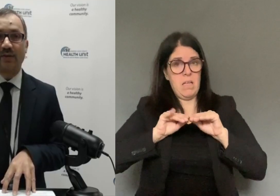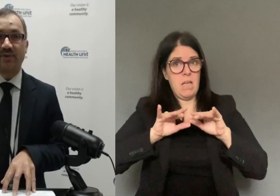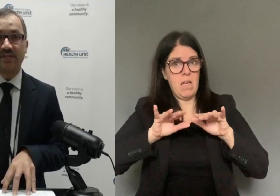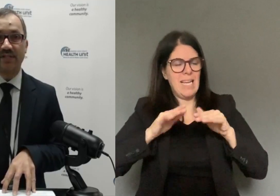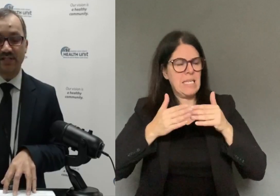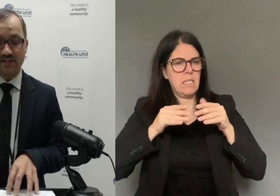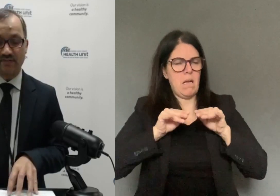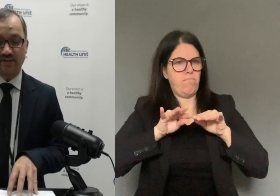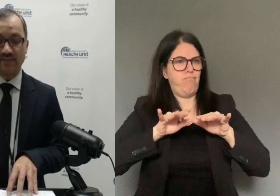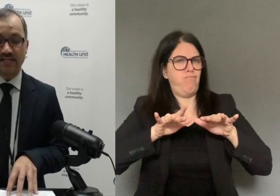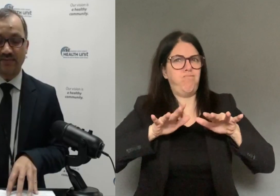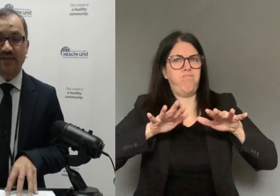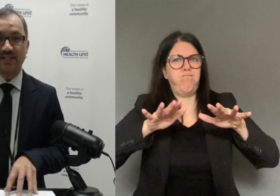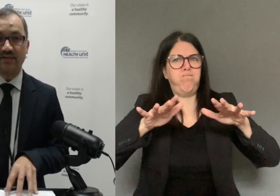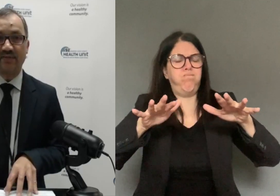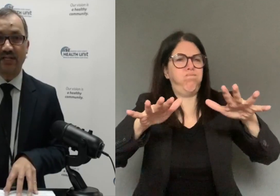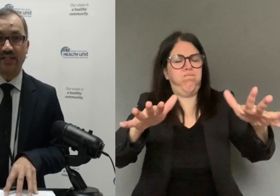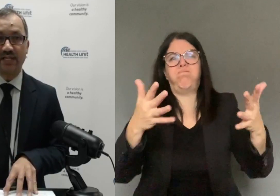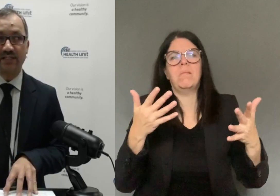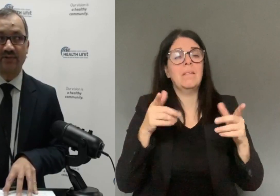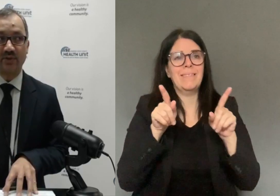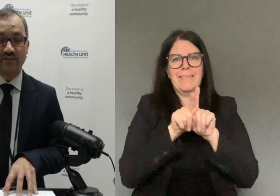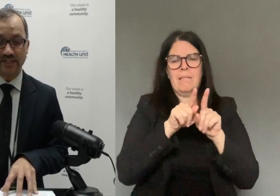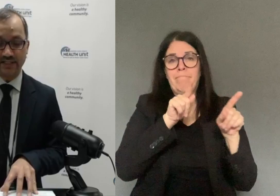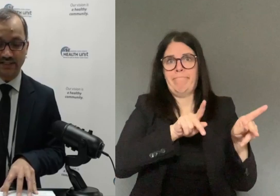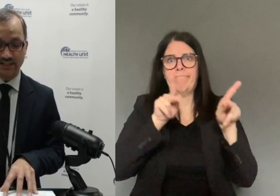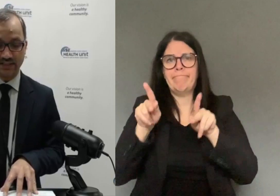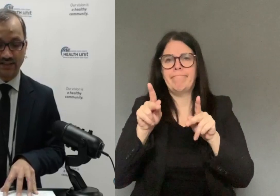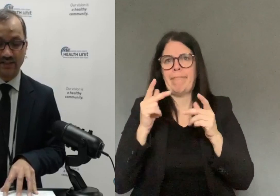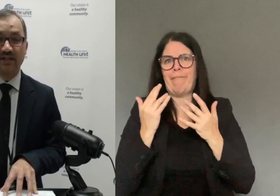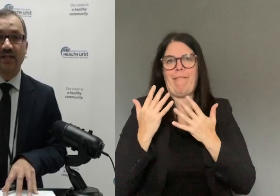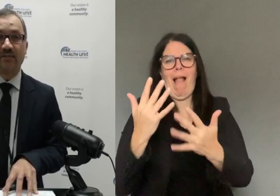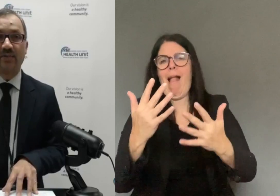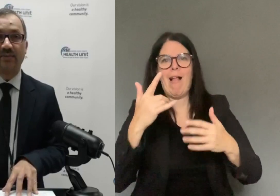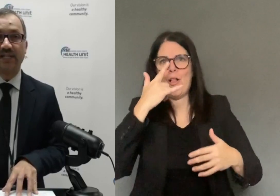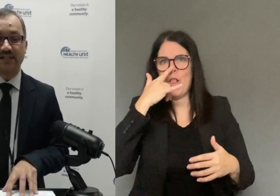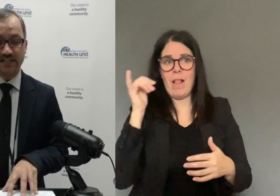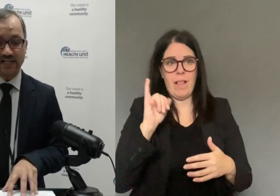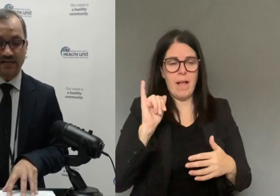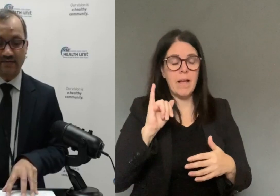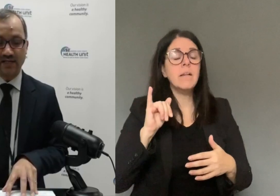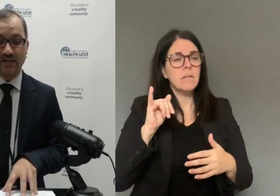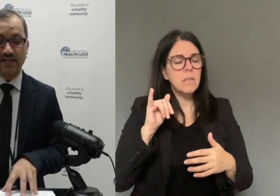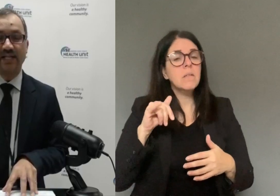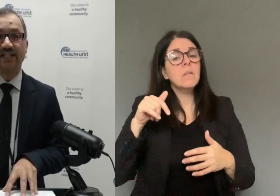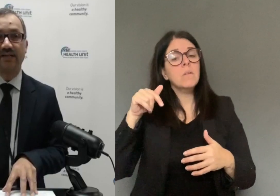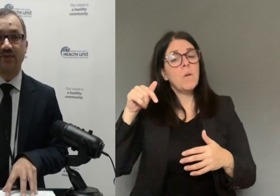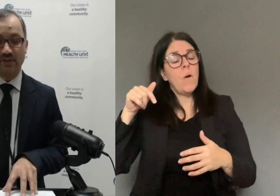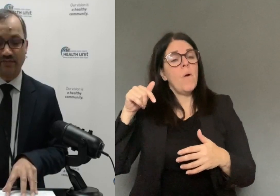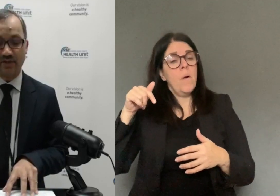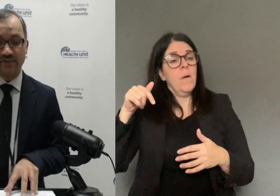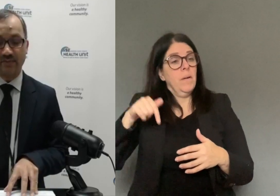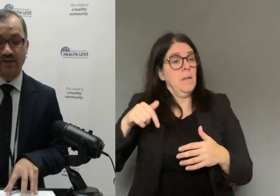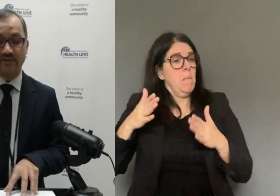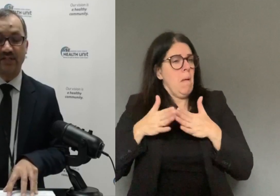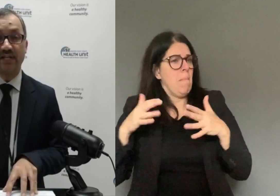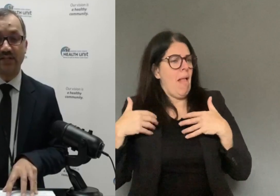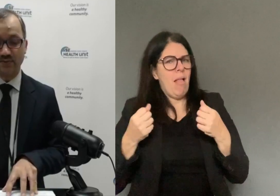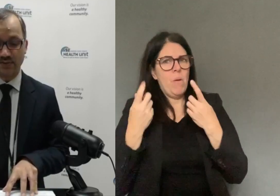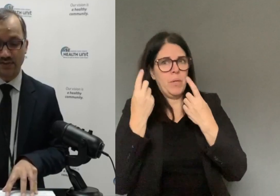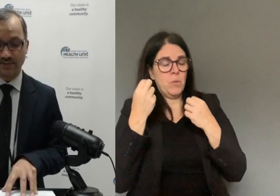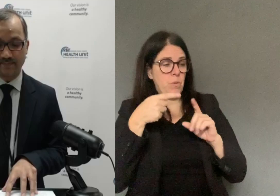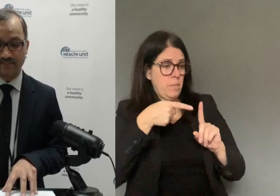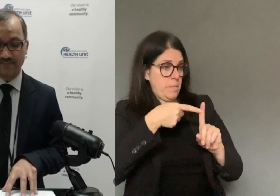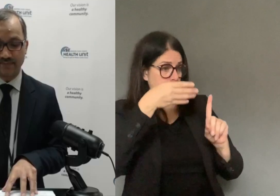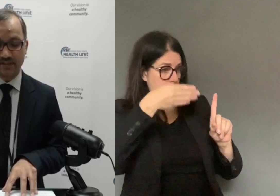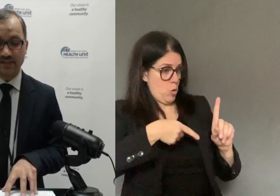When a person is confirmed as a positive case for COVID-19, public health staff contact them to inform them of their